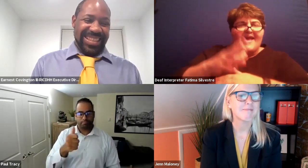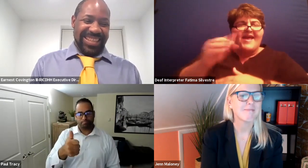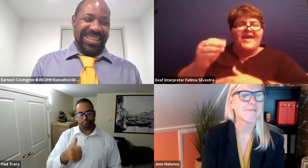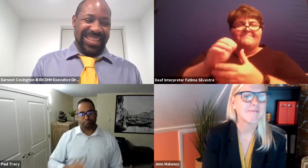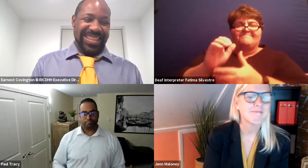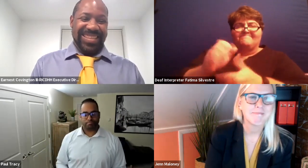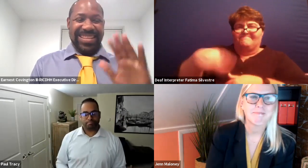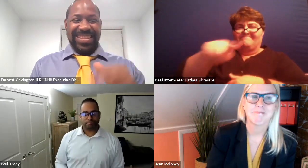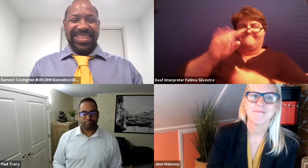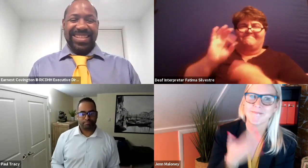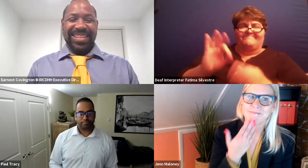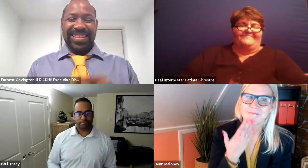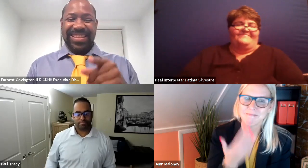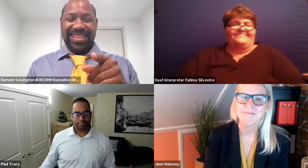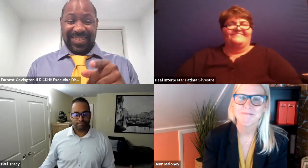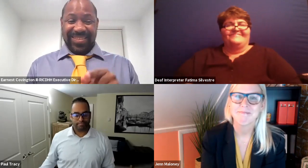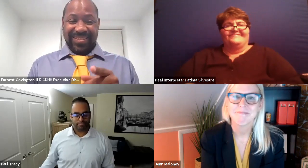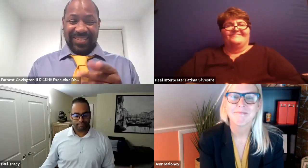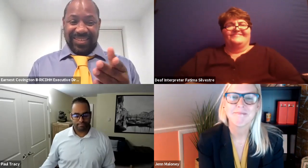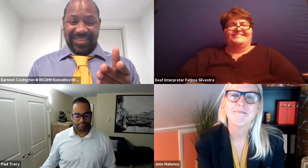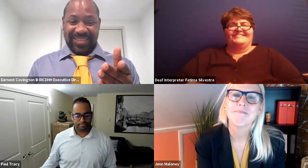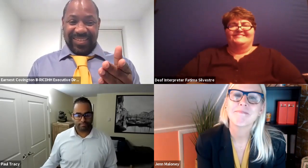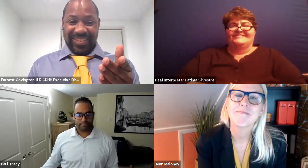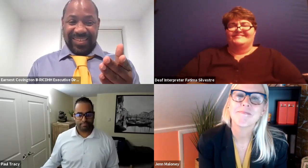evening. Congratulations for your anniversary.